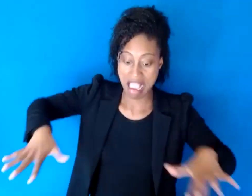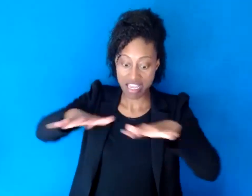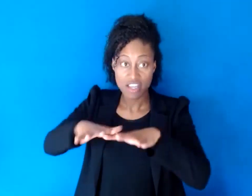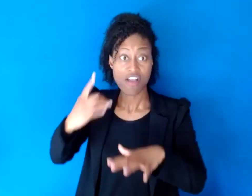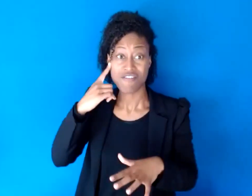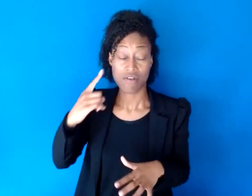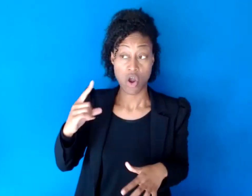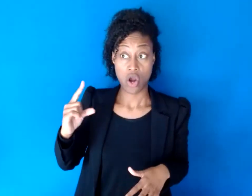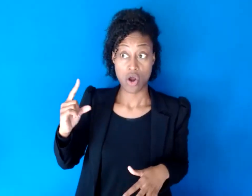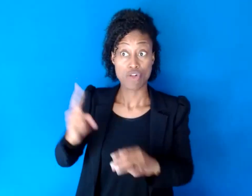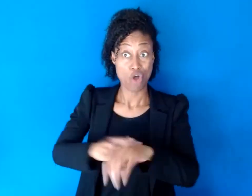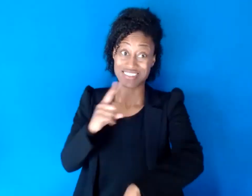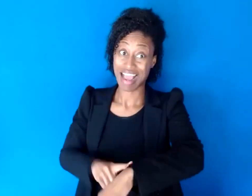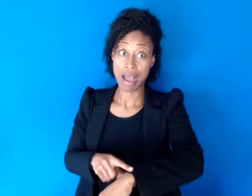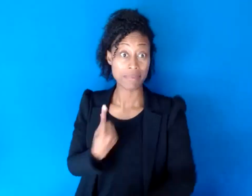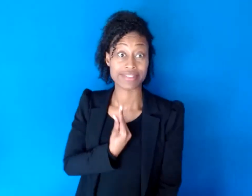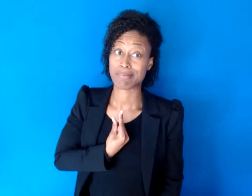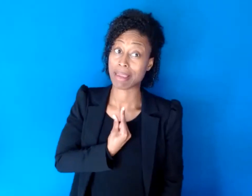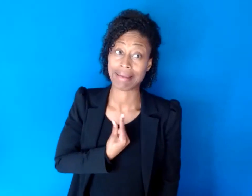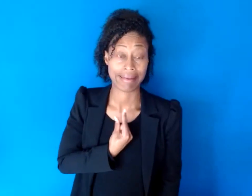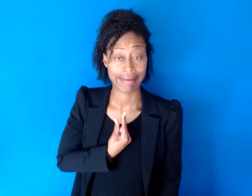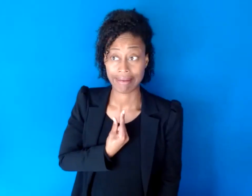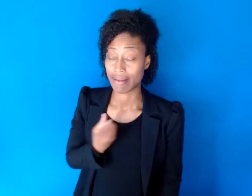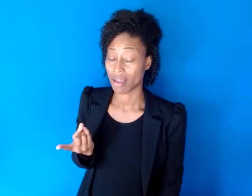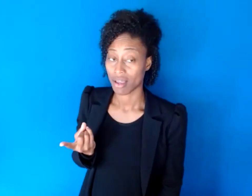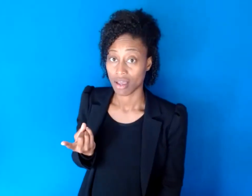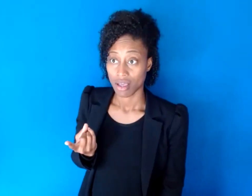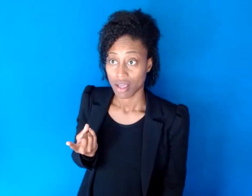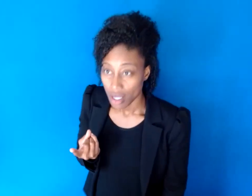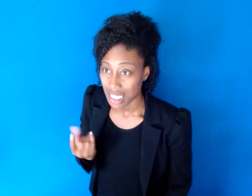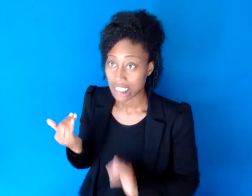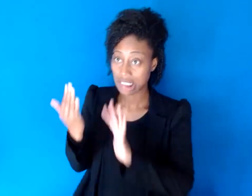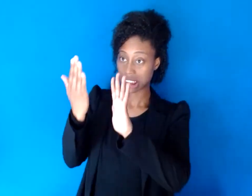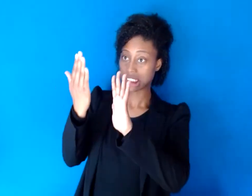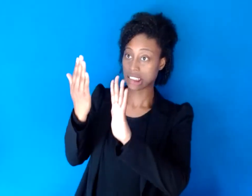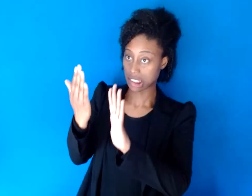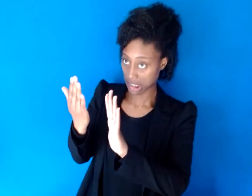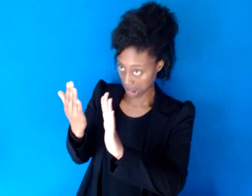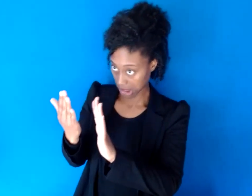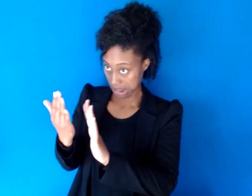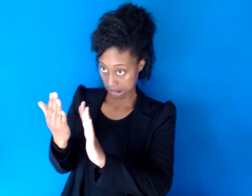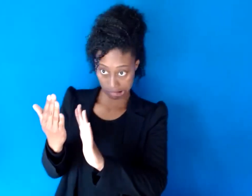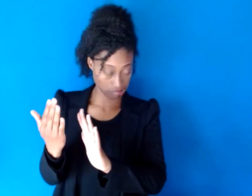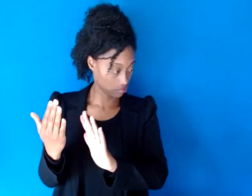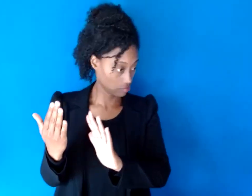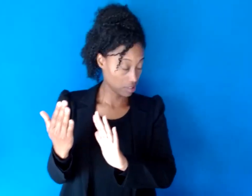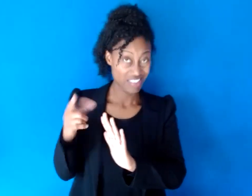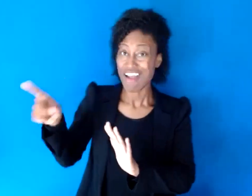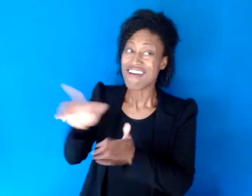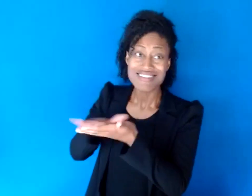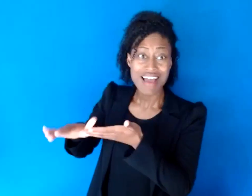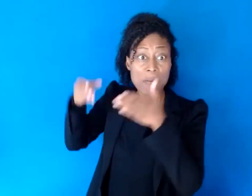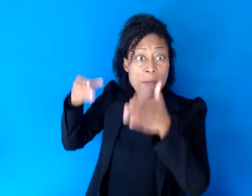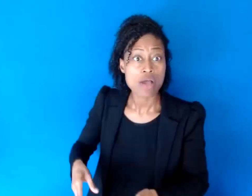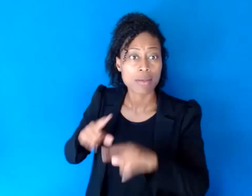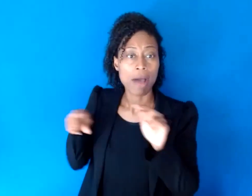very long, right? We encounter it all the time. And most